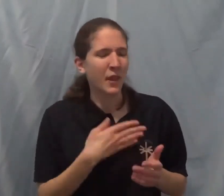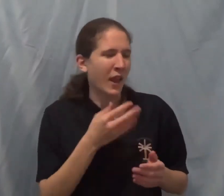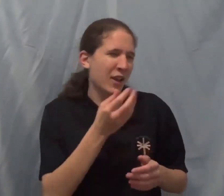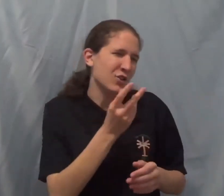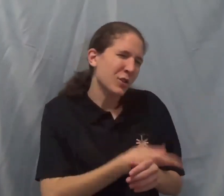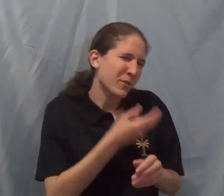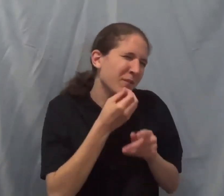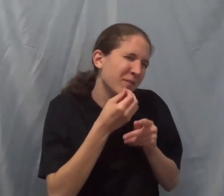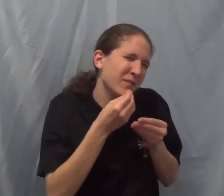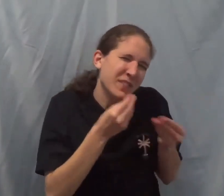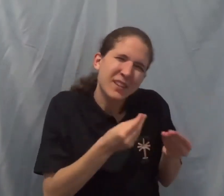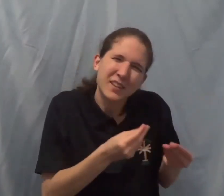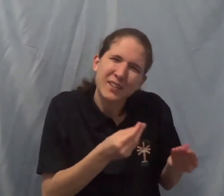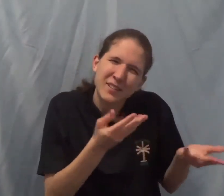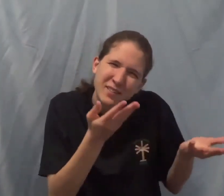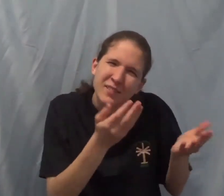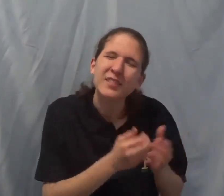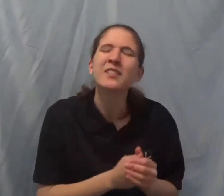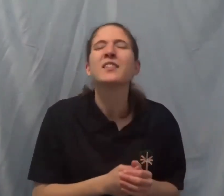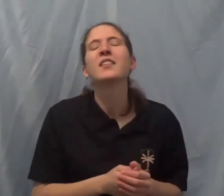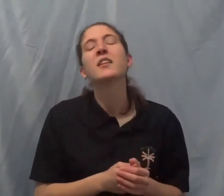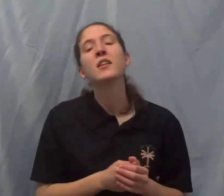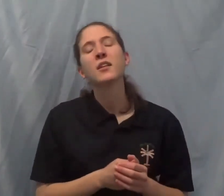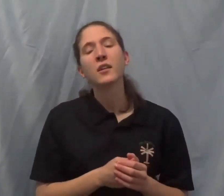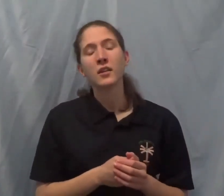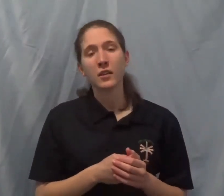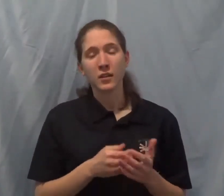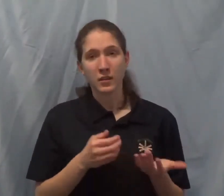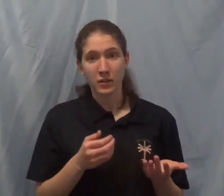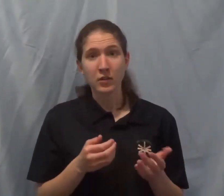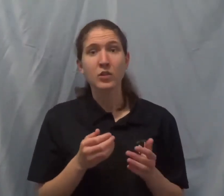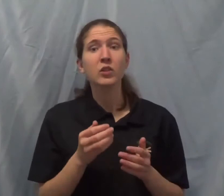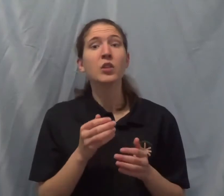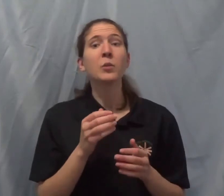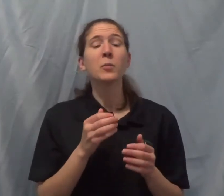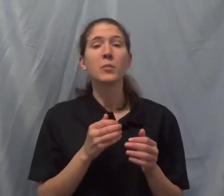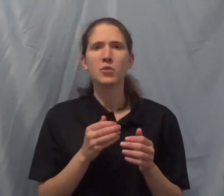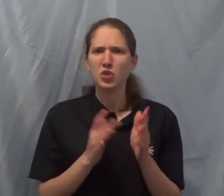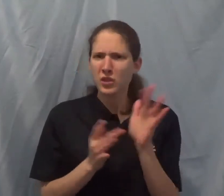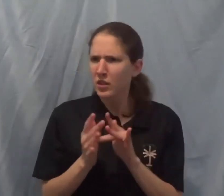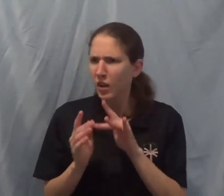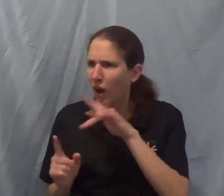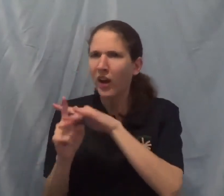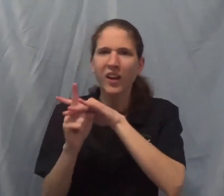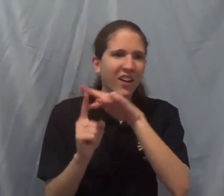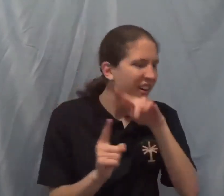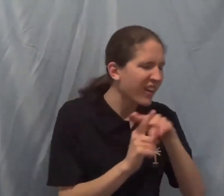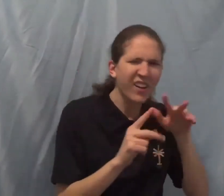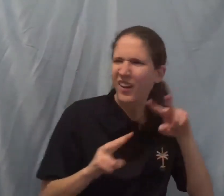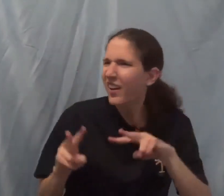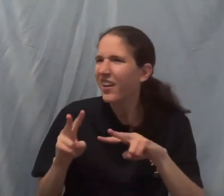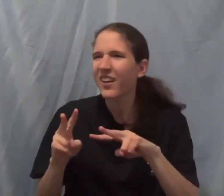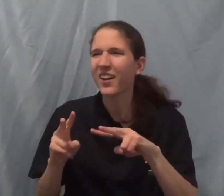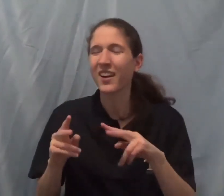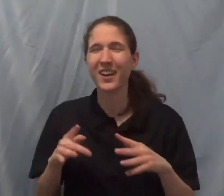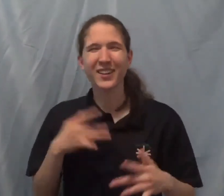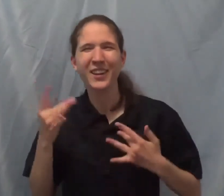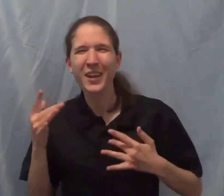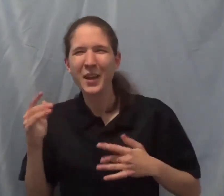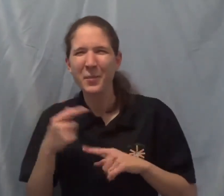to preaching him and loving him without seeing him. I mean, he's doing it on purpose. And it's not business as usual. Let's take a cab and go to